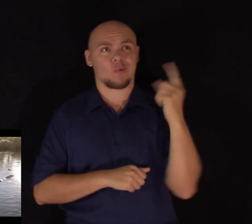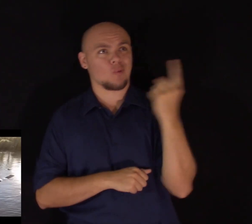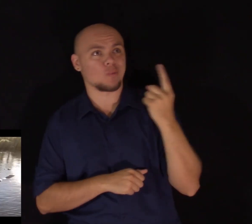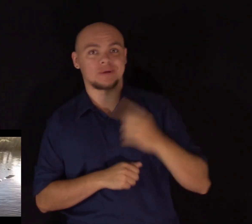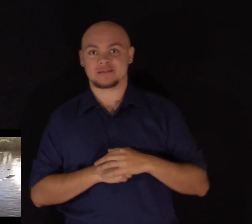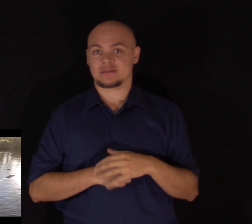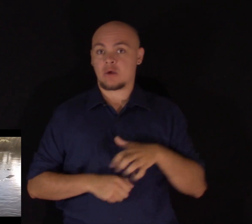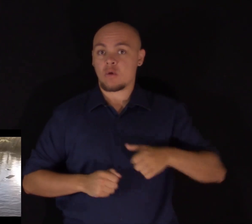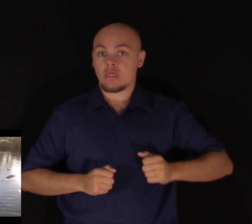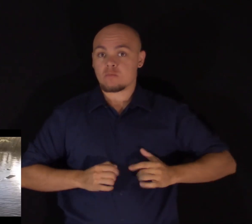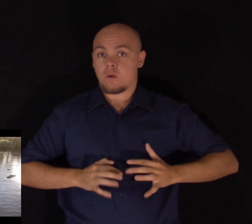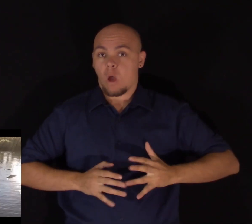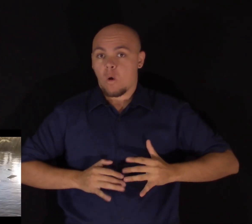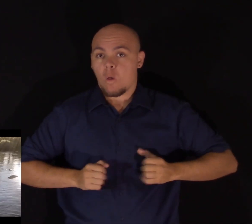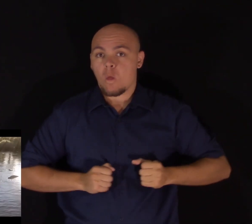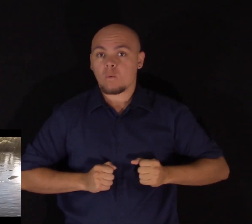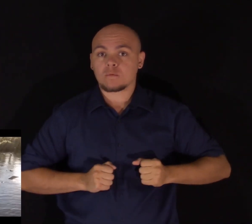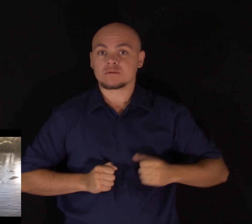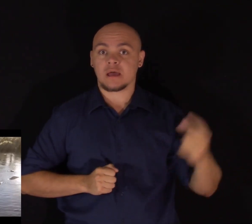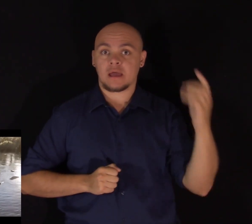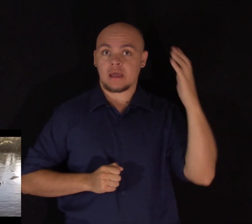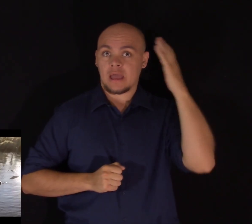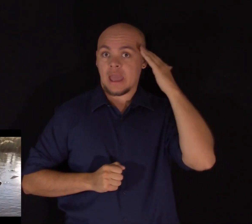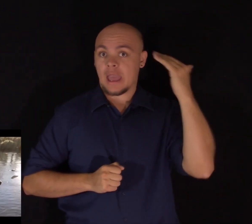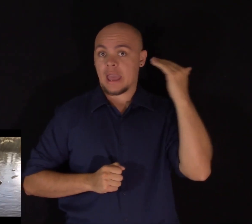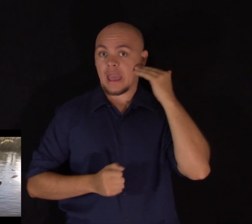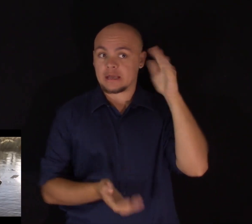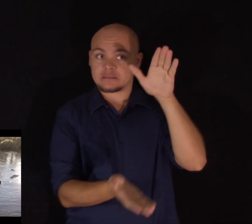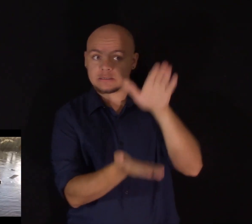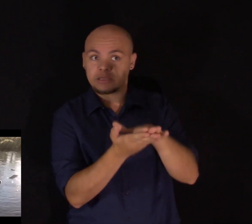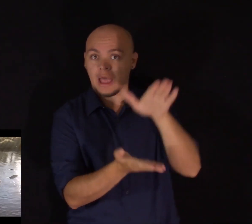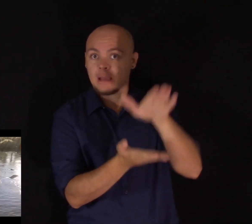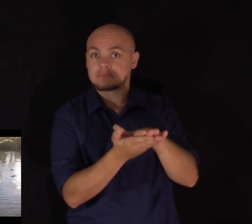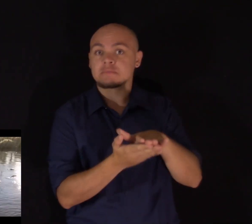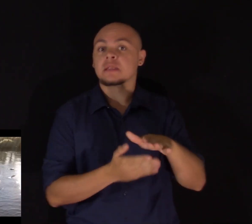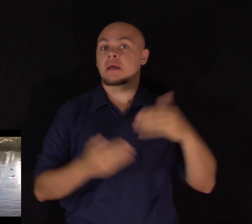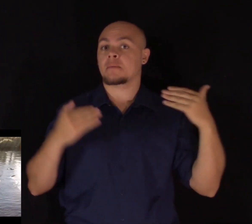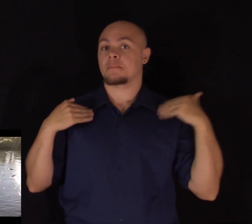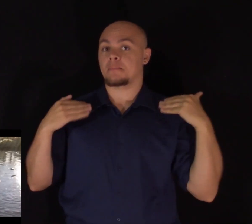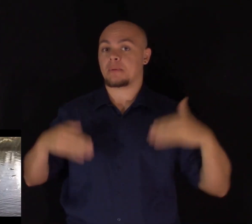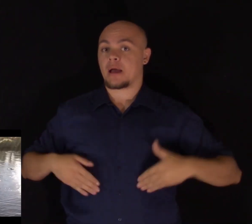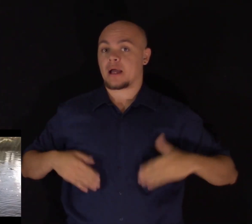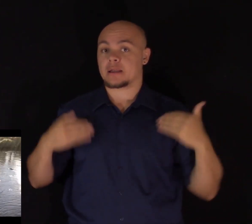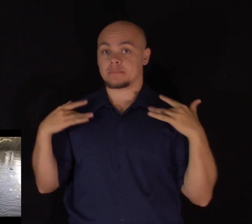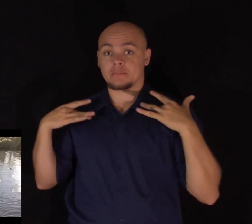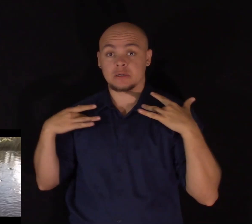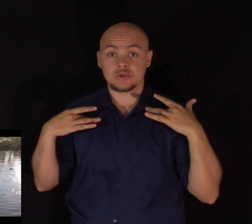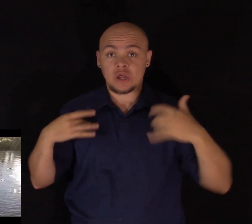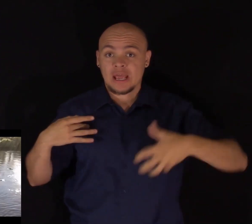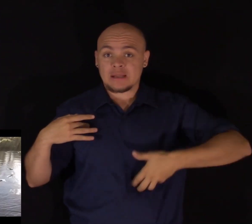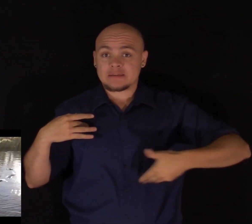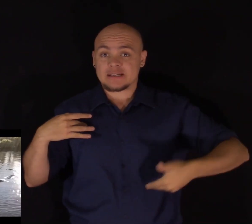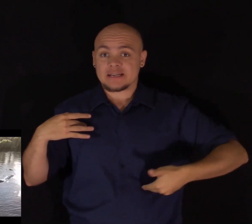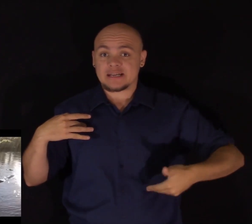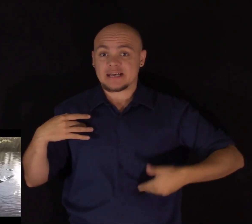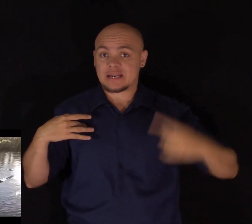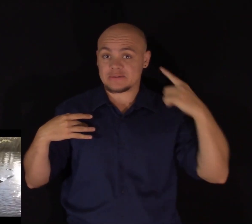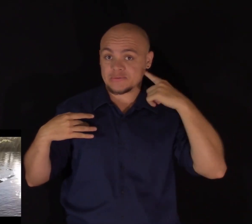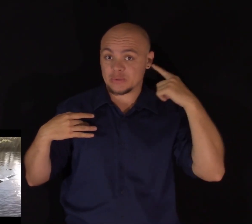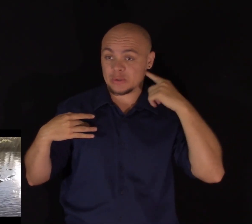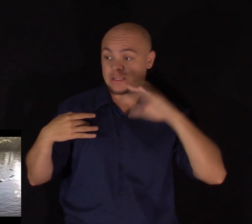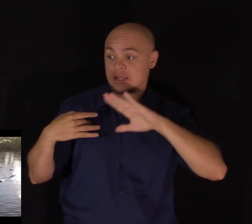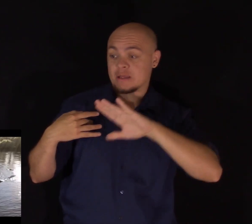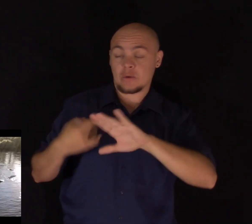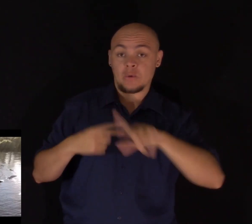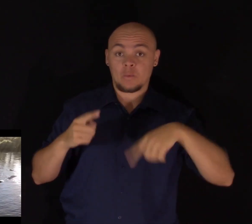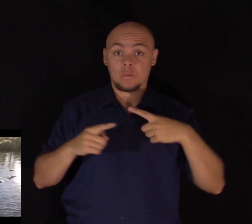with bellows, head slaps, body postures, and guttural noises. Their eyes brighten up when they